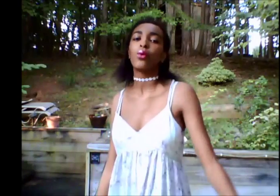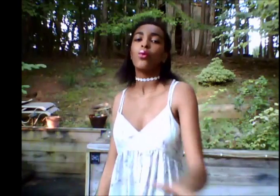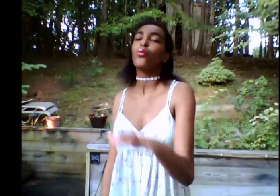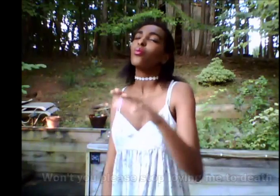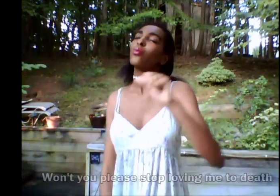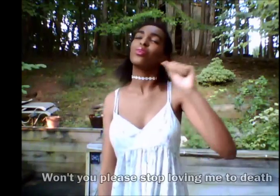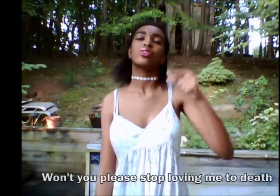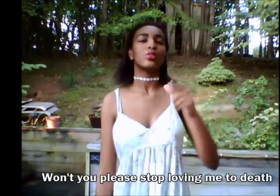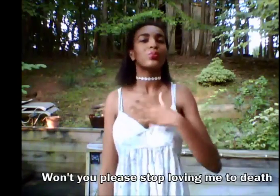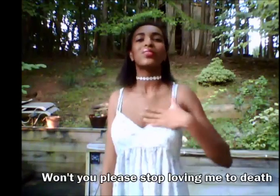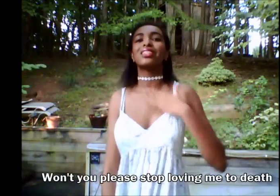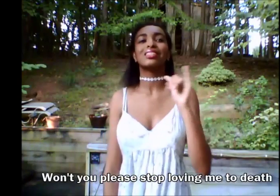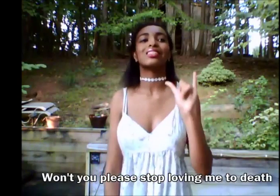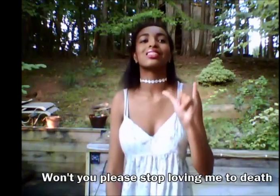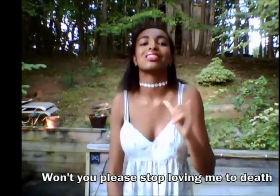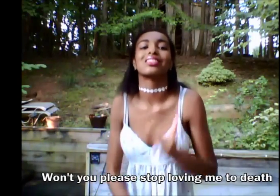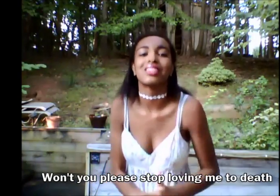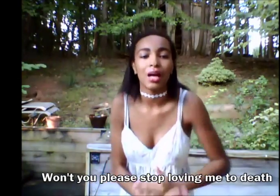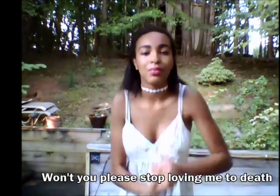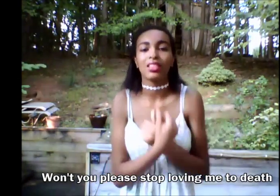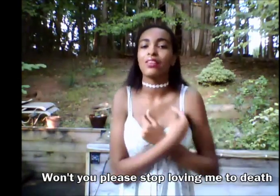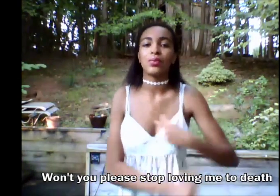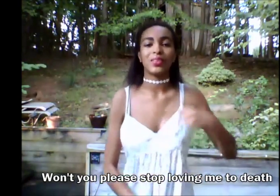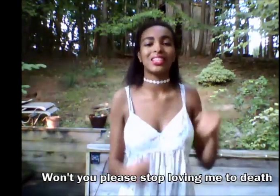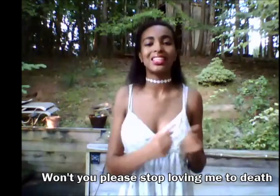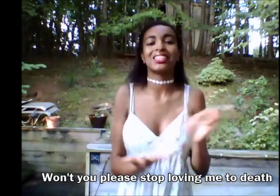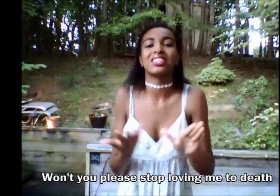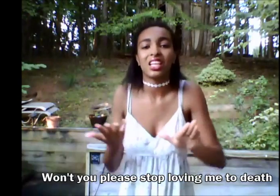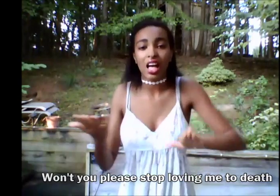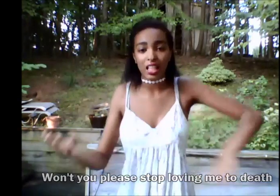Won't you please stop loving me to death